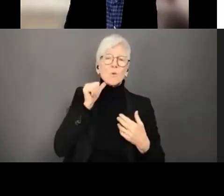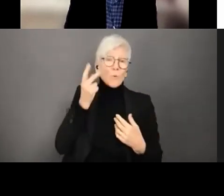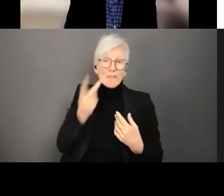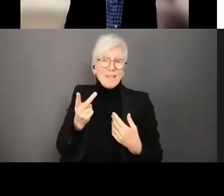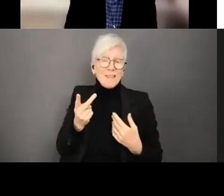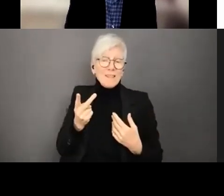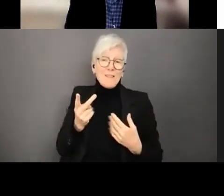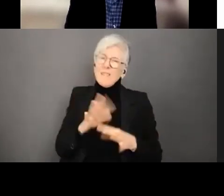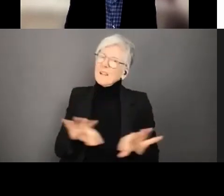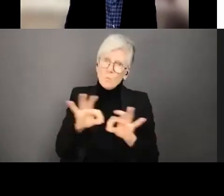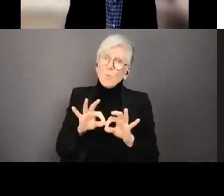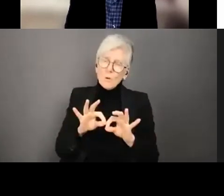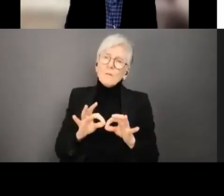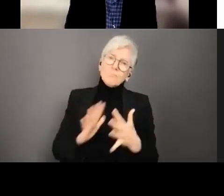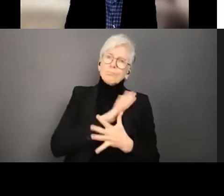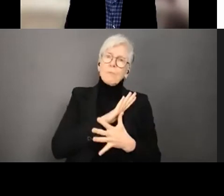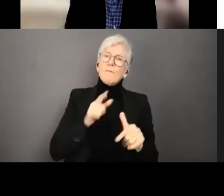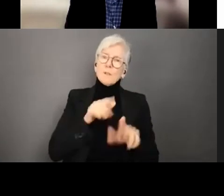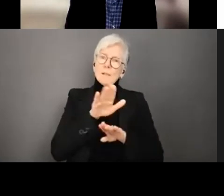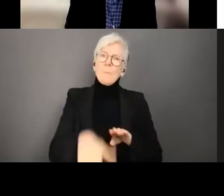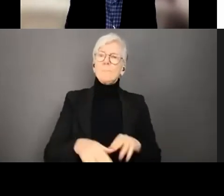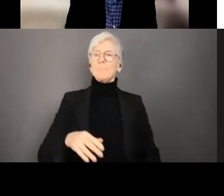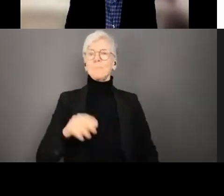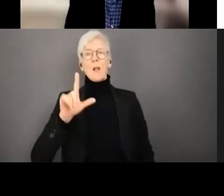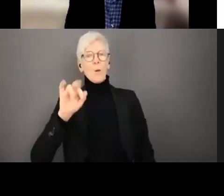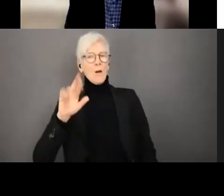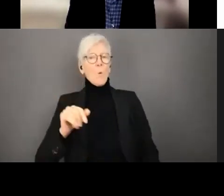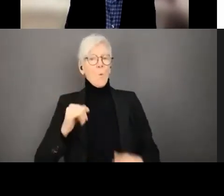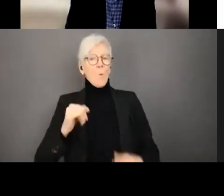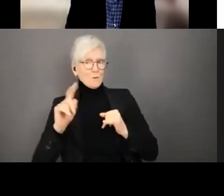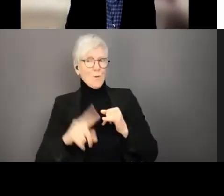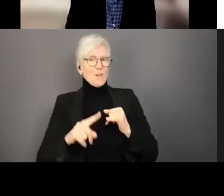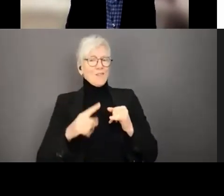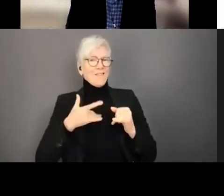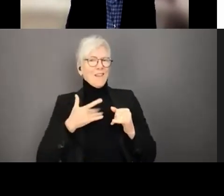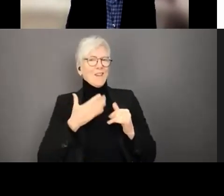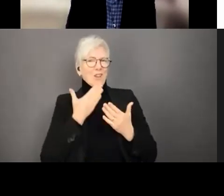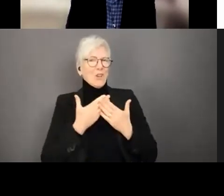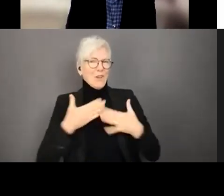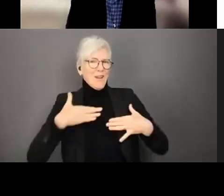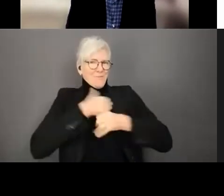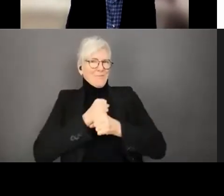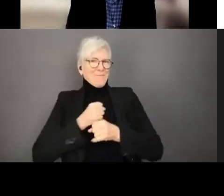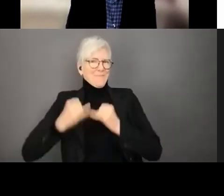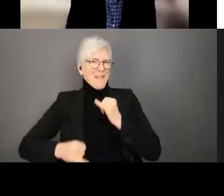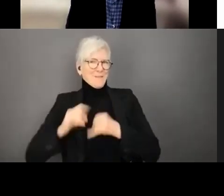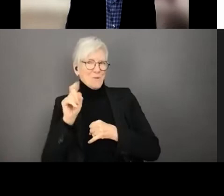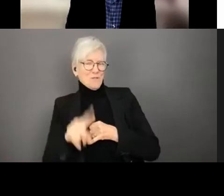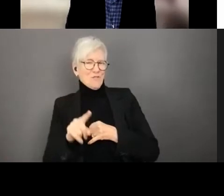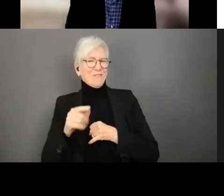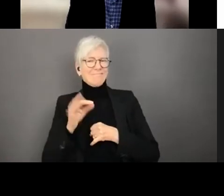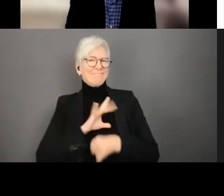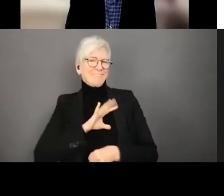last question. I think it's a really nice way to close off your presentation is when we're looking